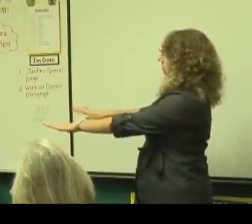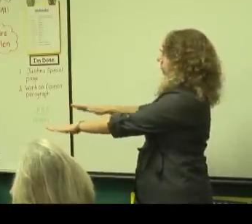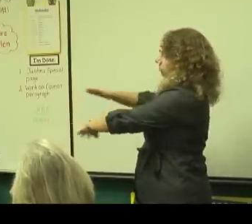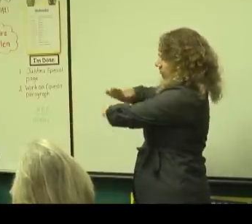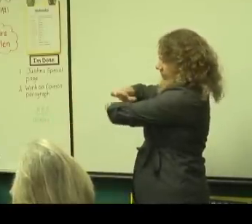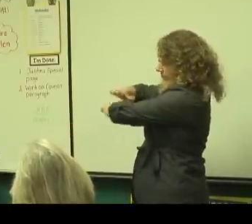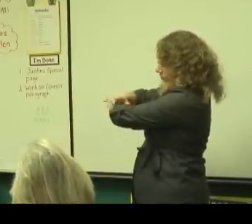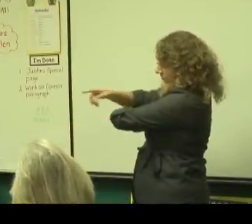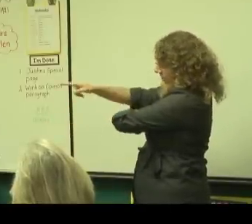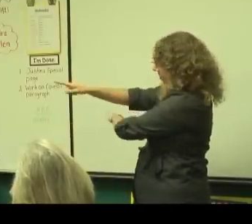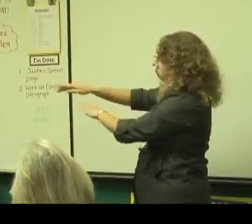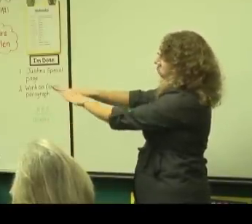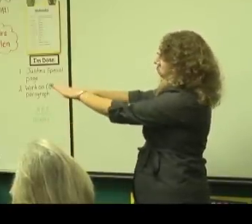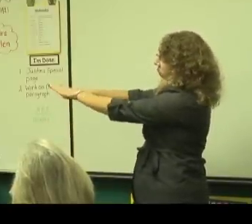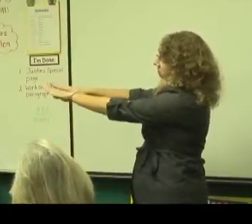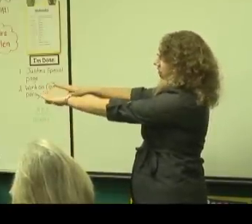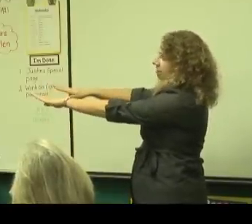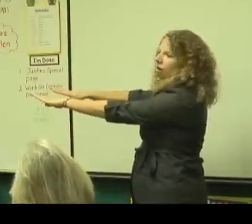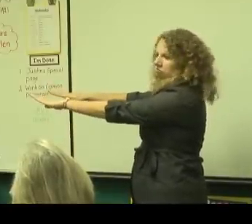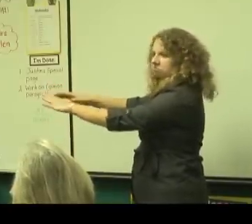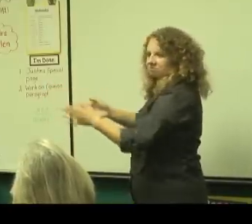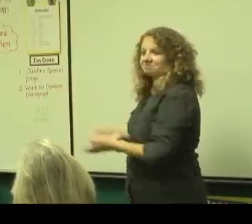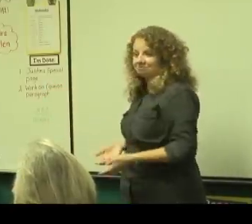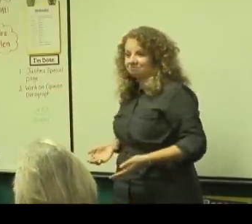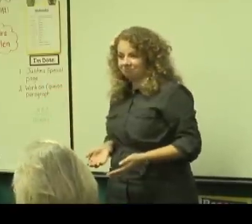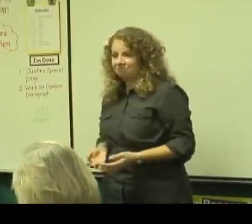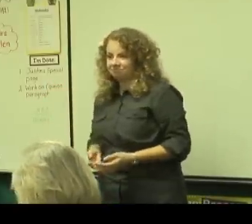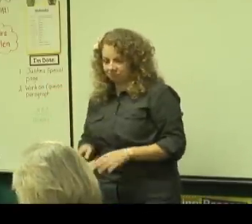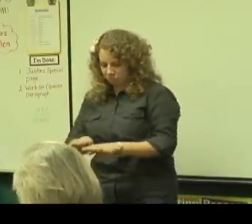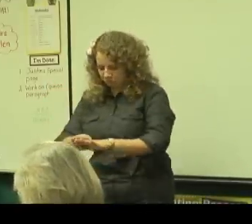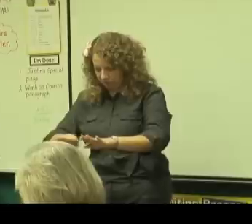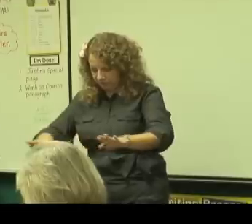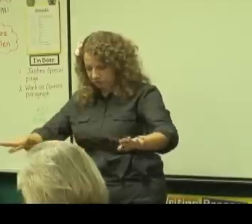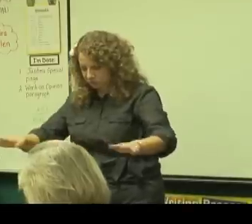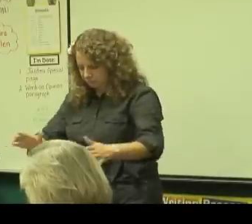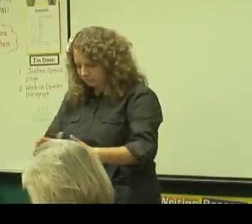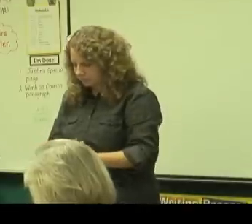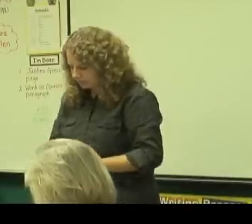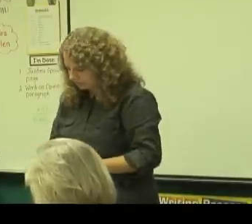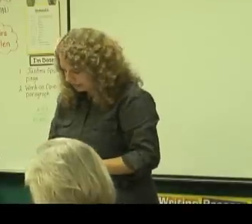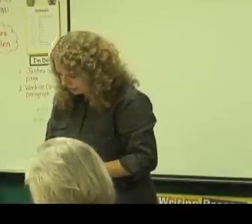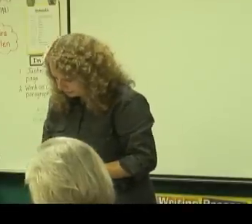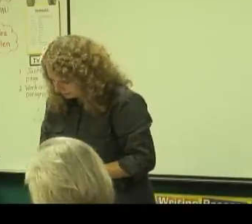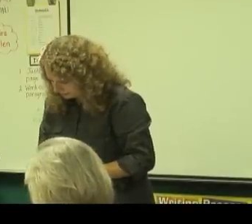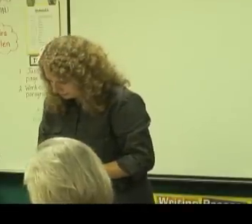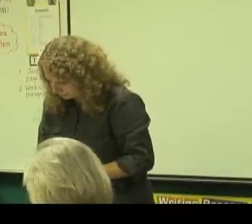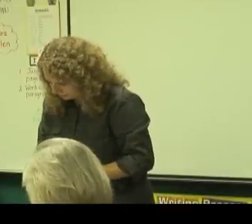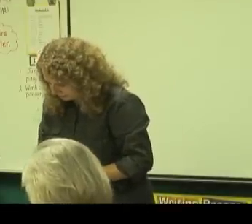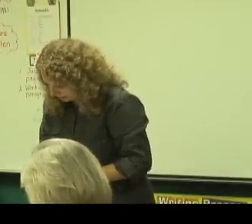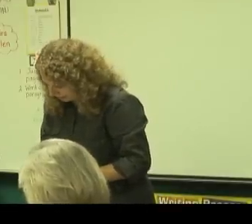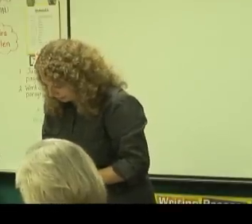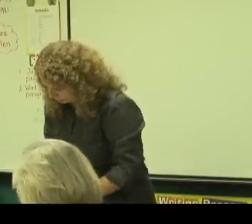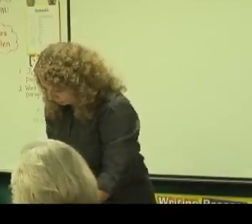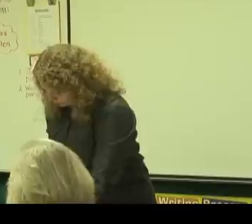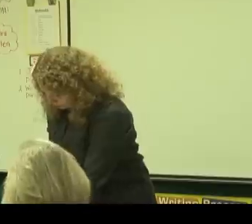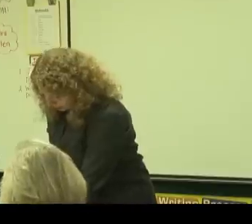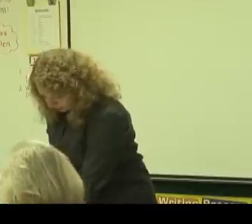later on the table over there, laid out. So I can describe something like that. Okay, what